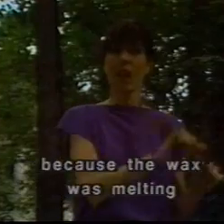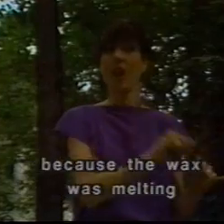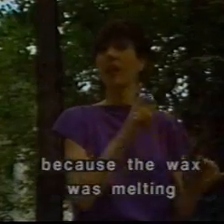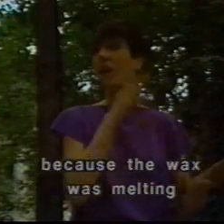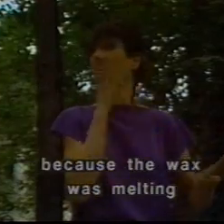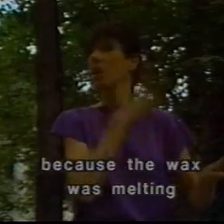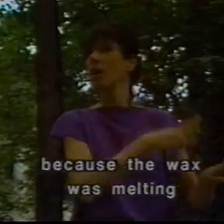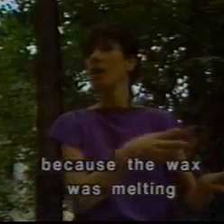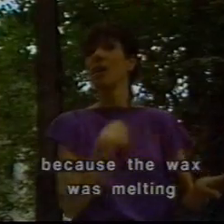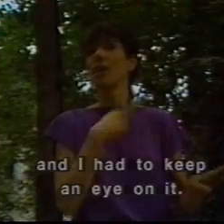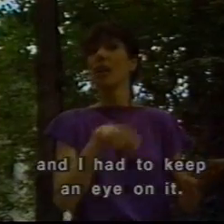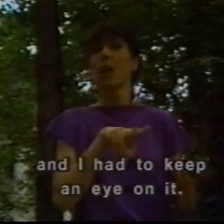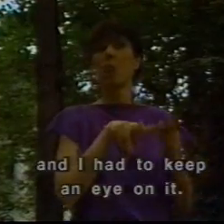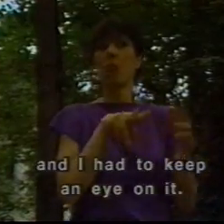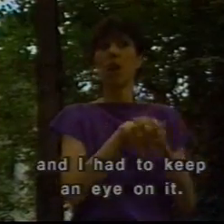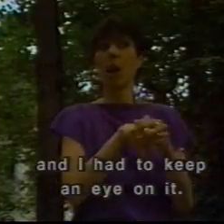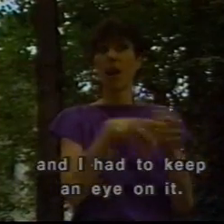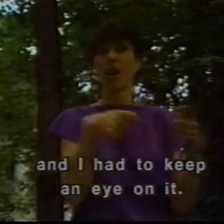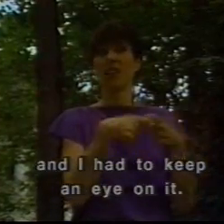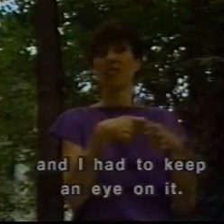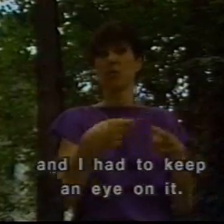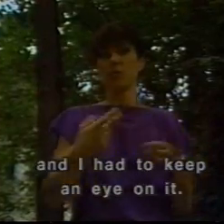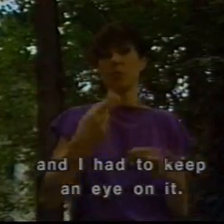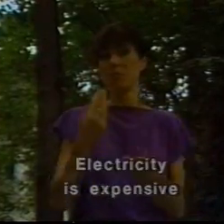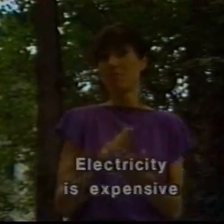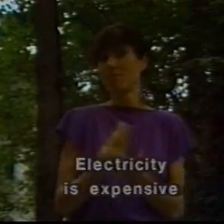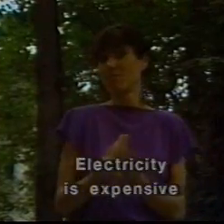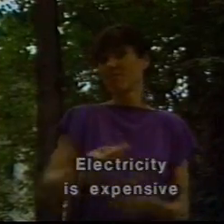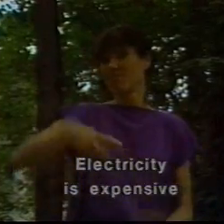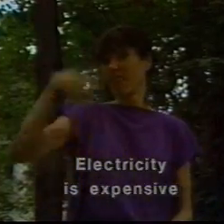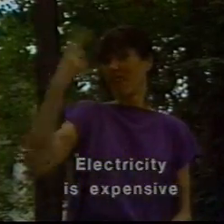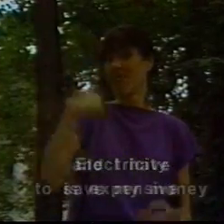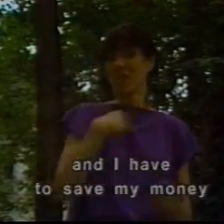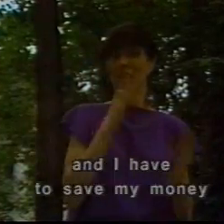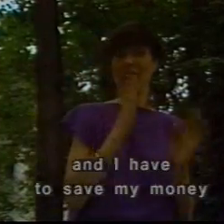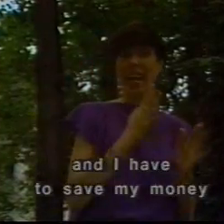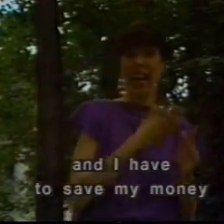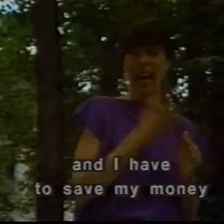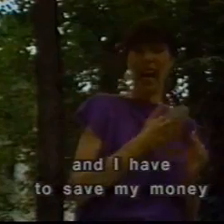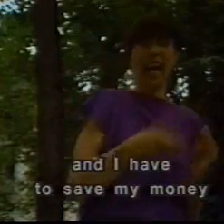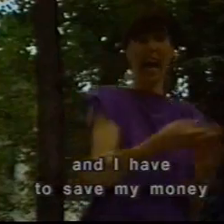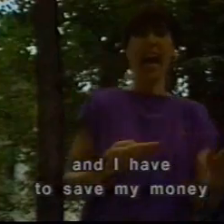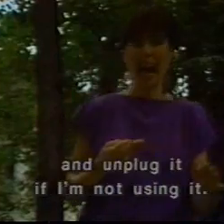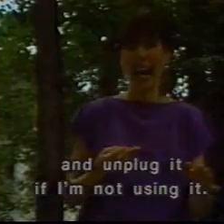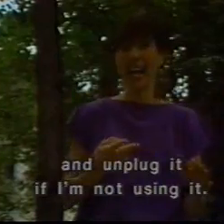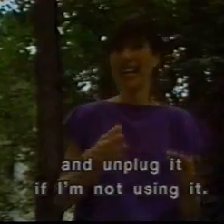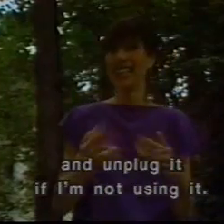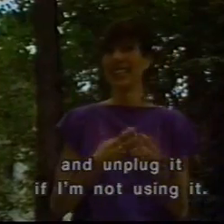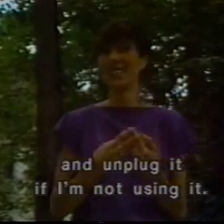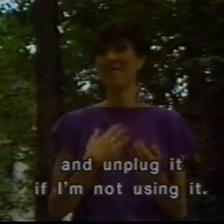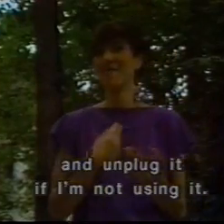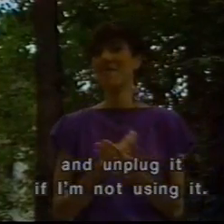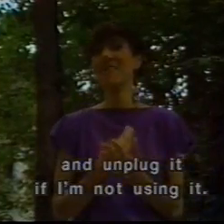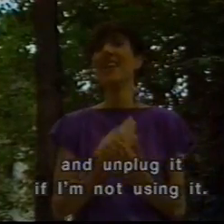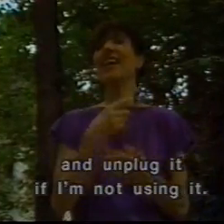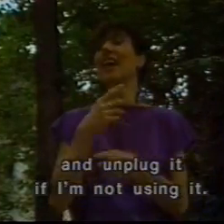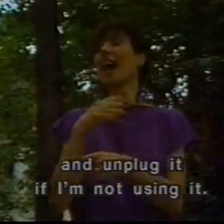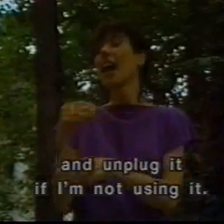wax was melting and I had to keep an eye on it. Electricity is expensive and I have to save my money and unplug it if I'm not using it. Well, that